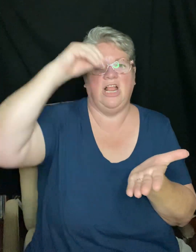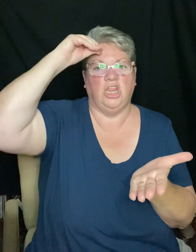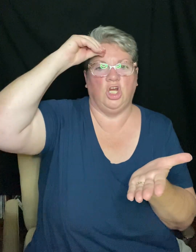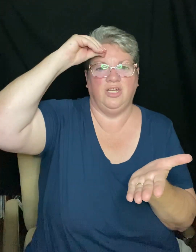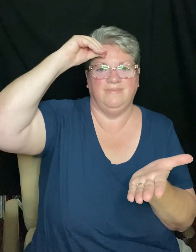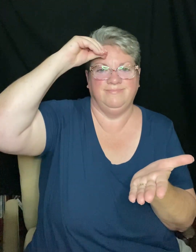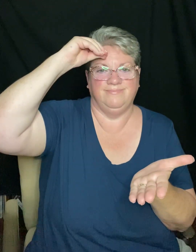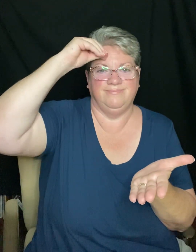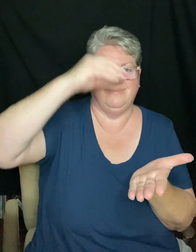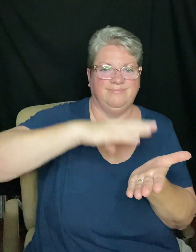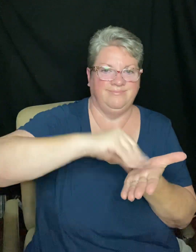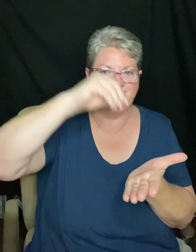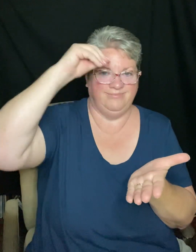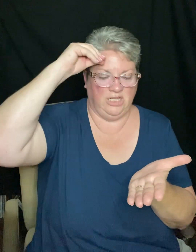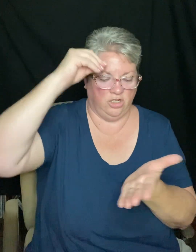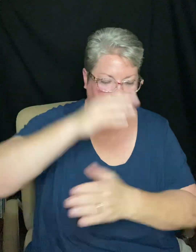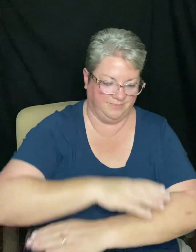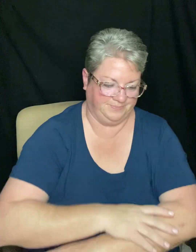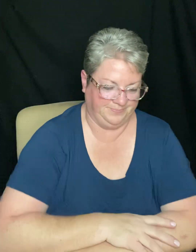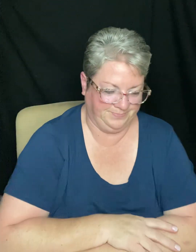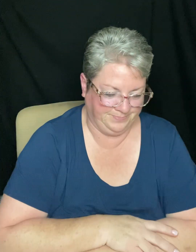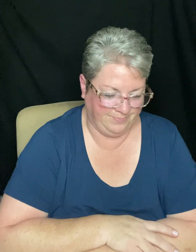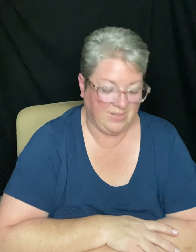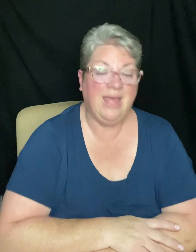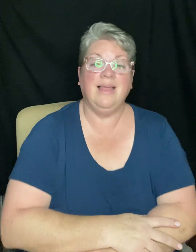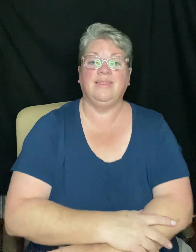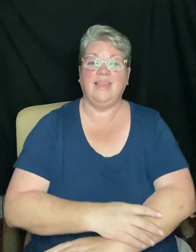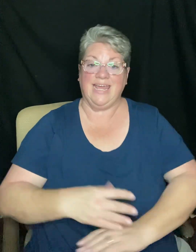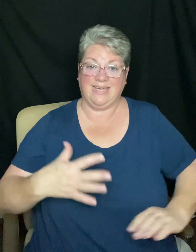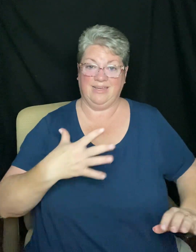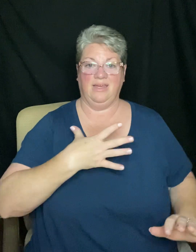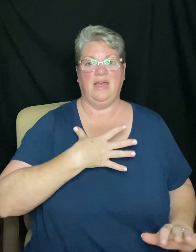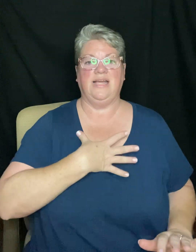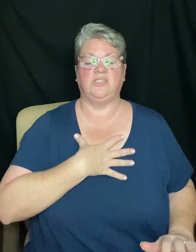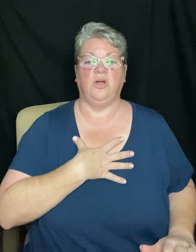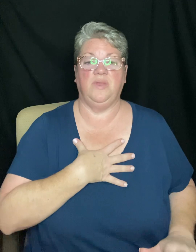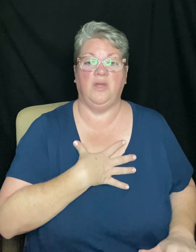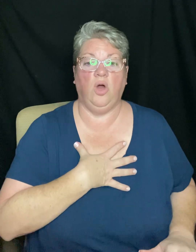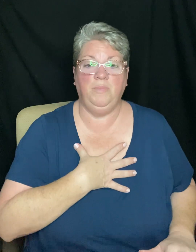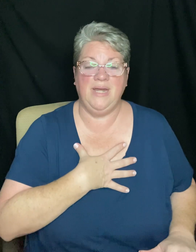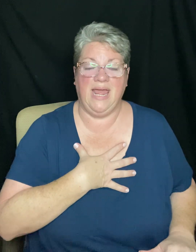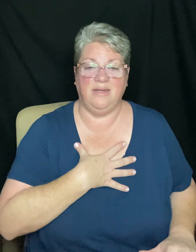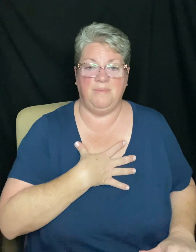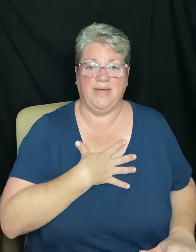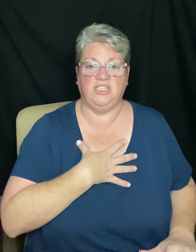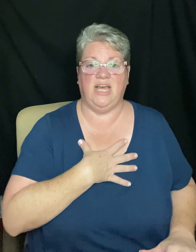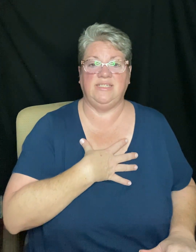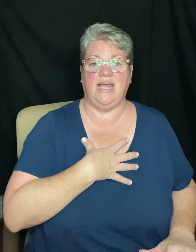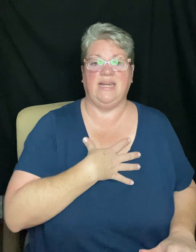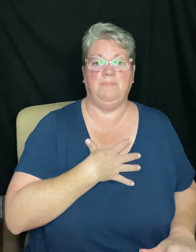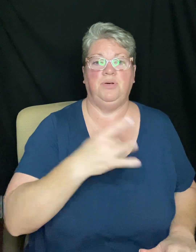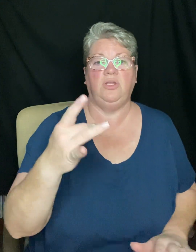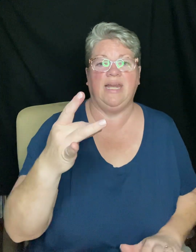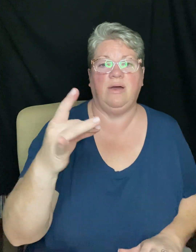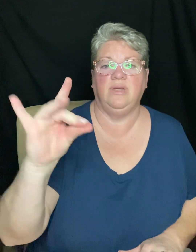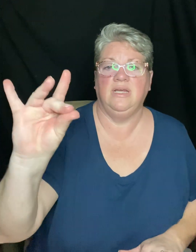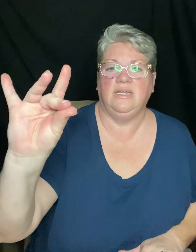Learn. Learn. Like, I start with an open hand on my chest and I pull it out until